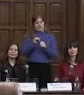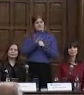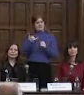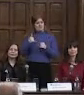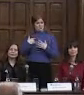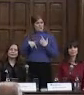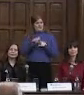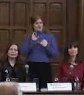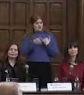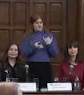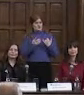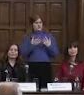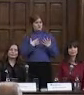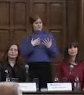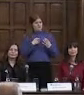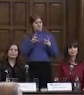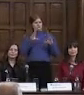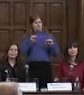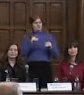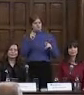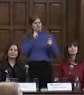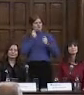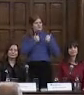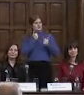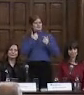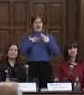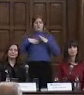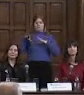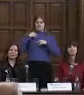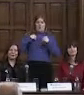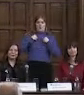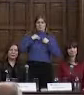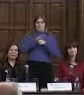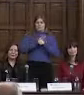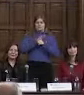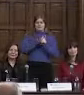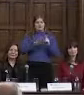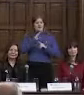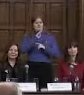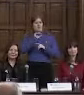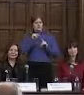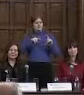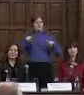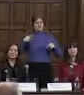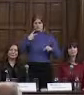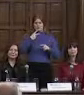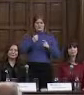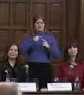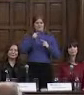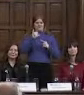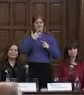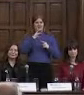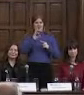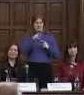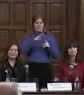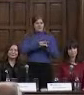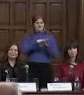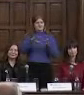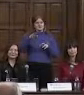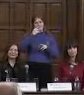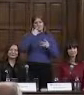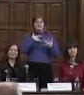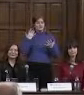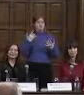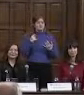chance and an opportunity to appreciate more our local biodiversity and our 2 to 5 kilometre walks and so on. So I